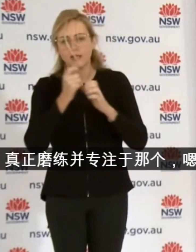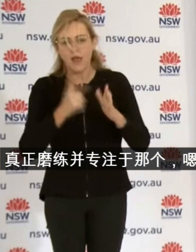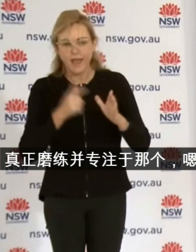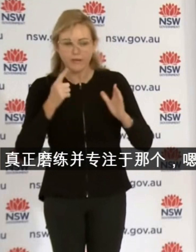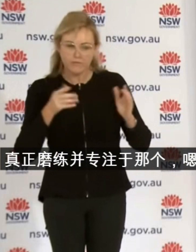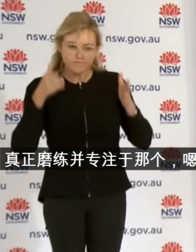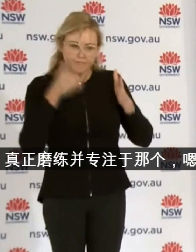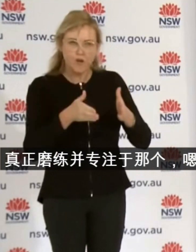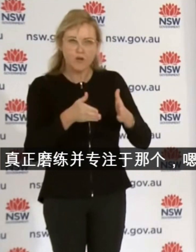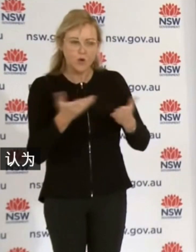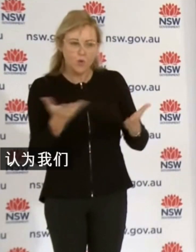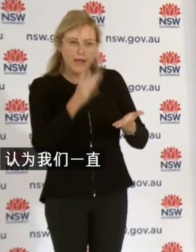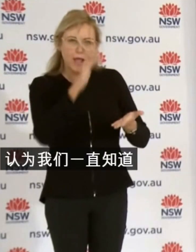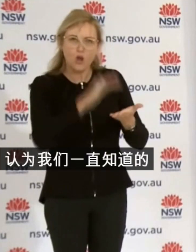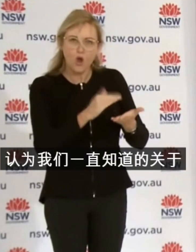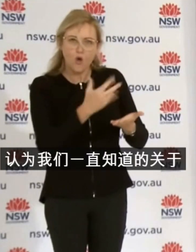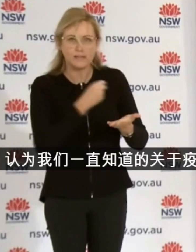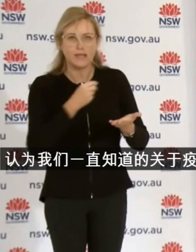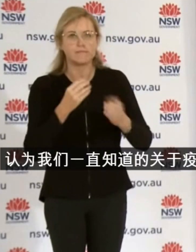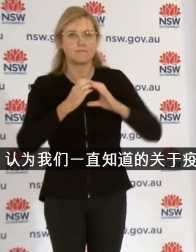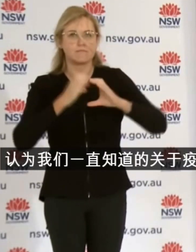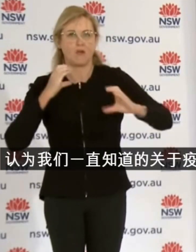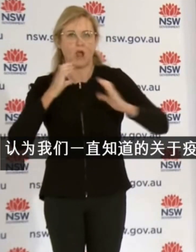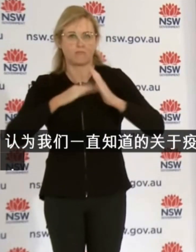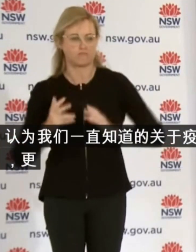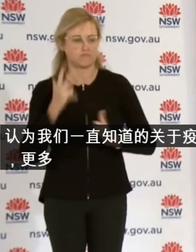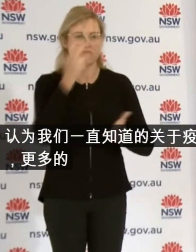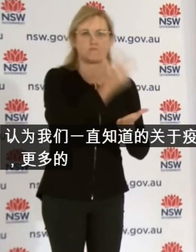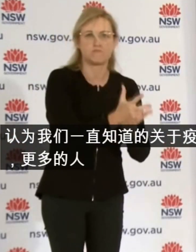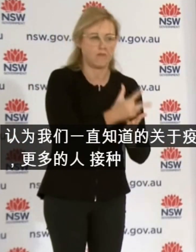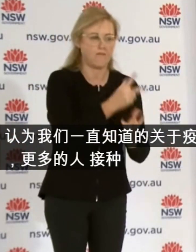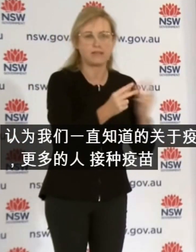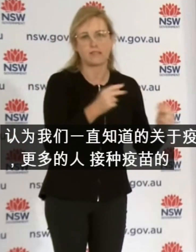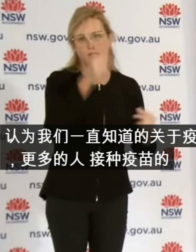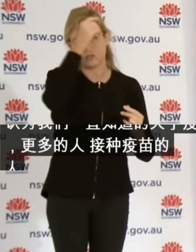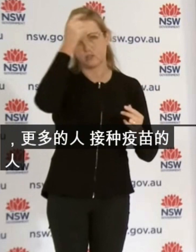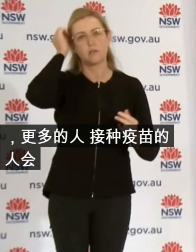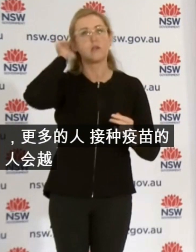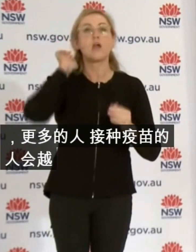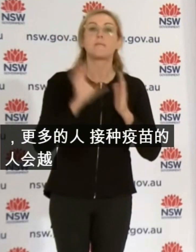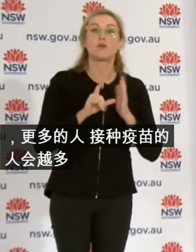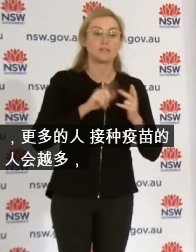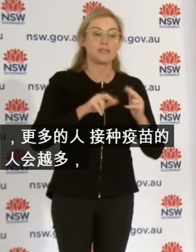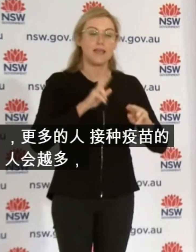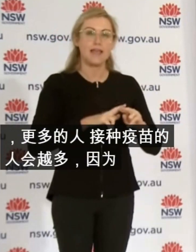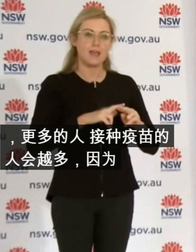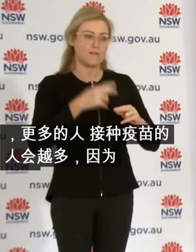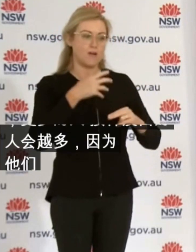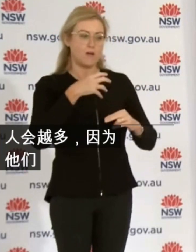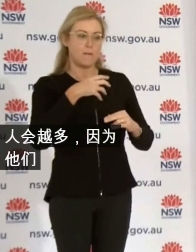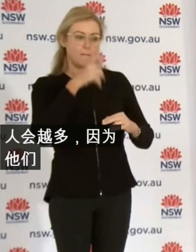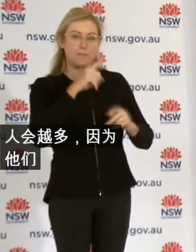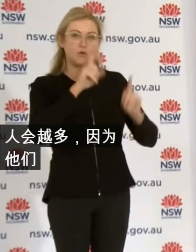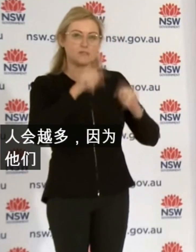I think that one of the things about vaccine that we've always known was that the more people who were vaccinated, the more people would get vaccinated because